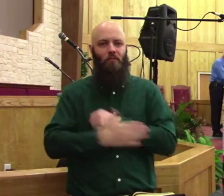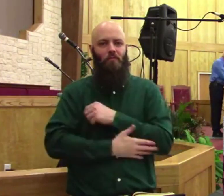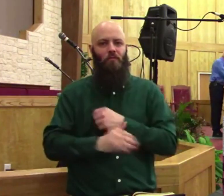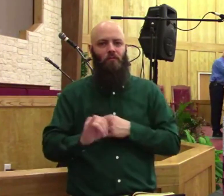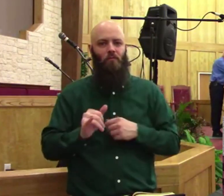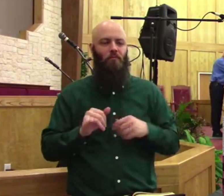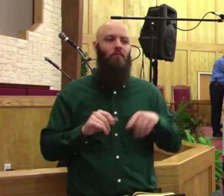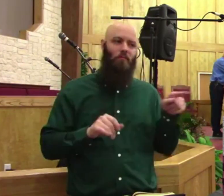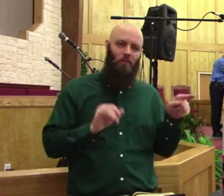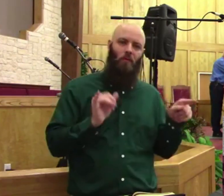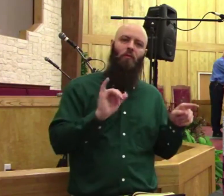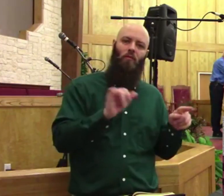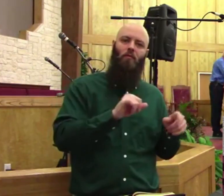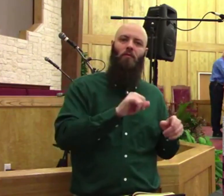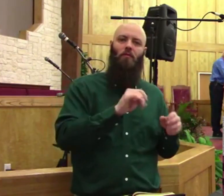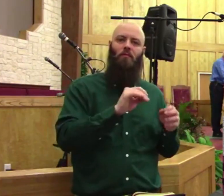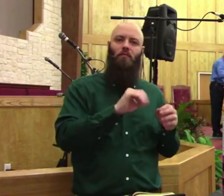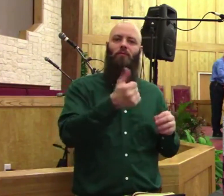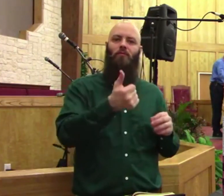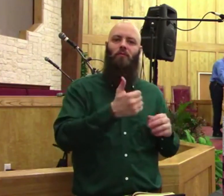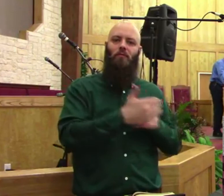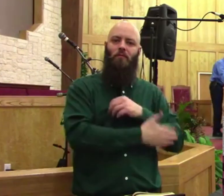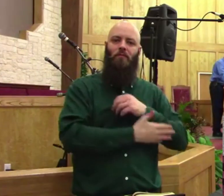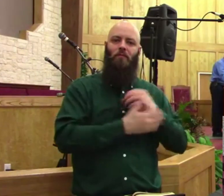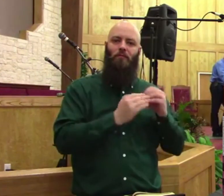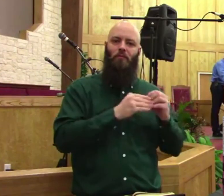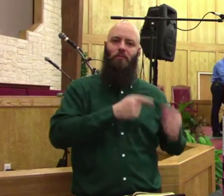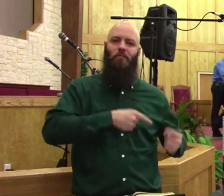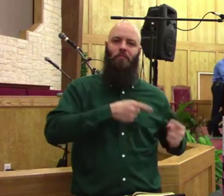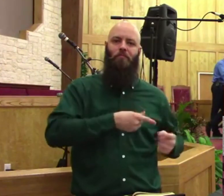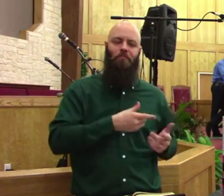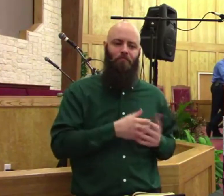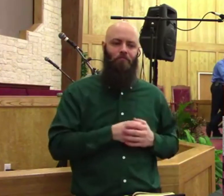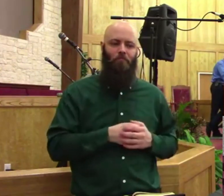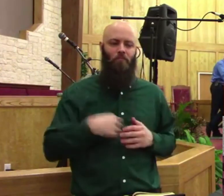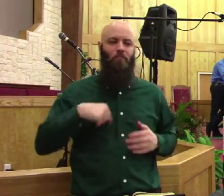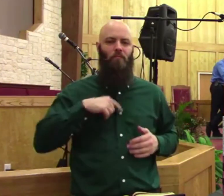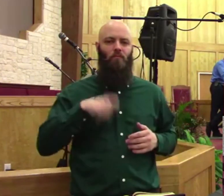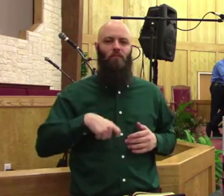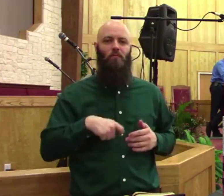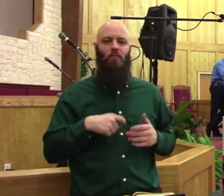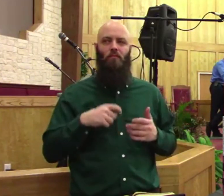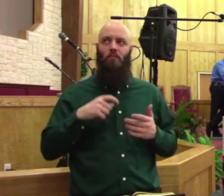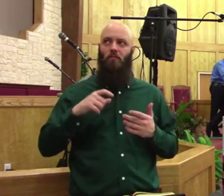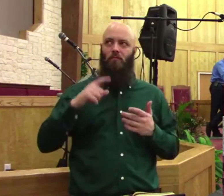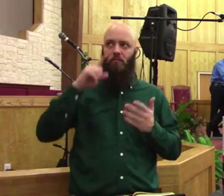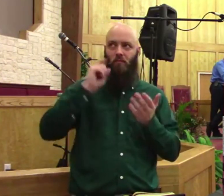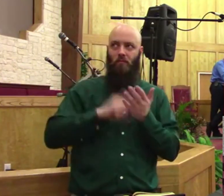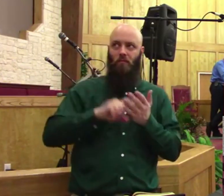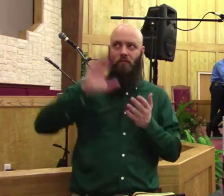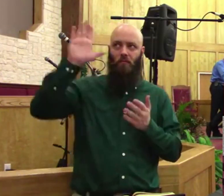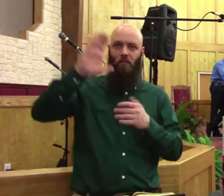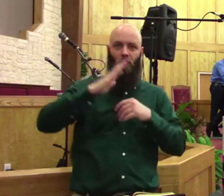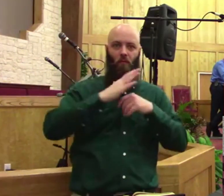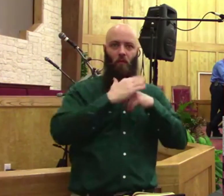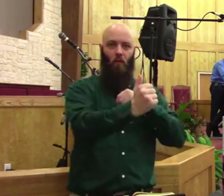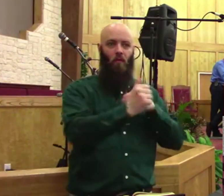be concerned for those who have gone out by the call of God.